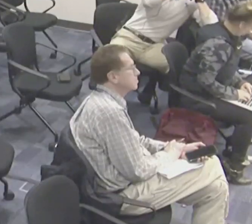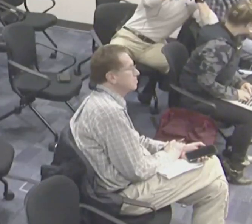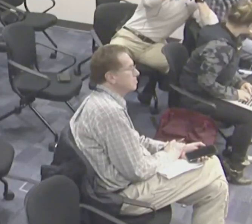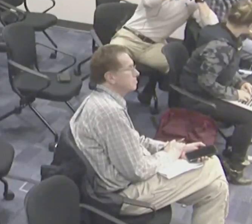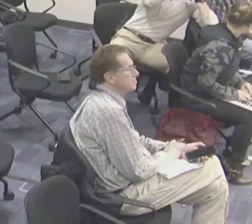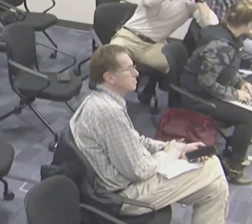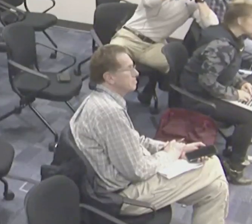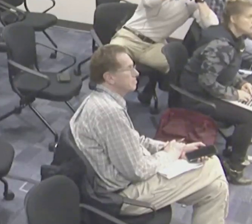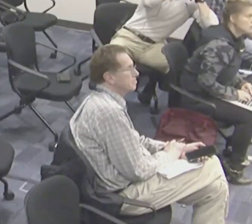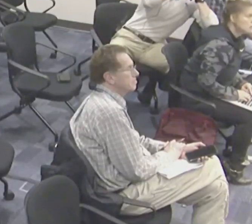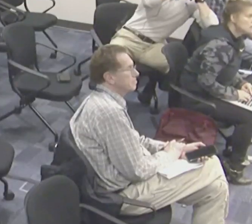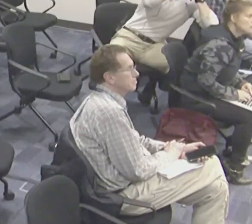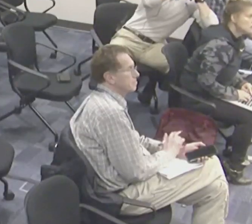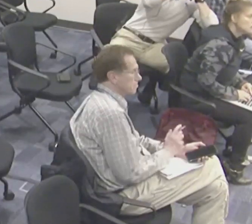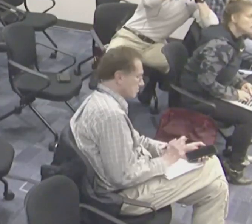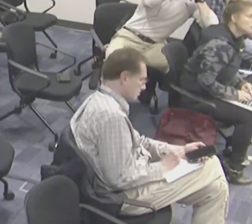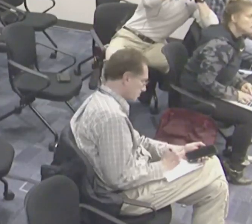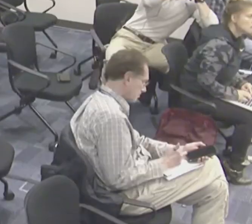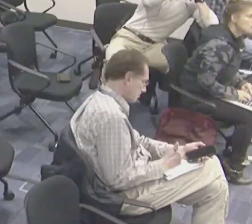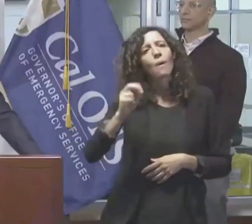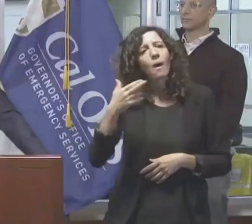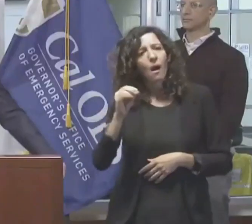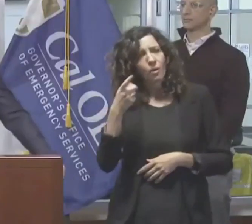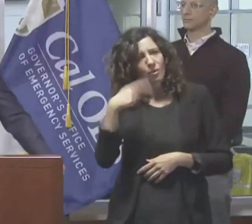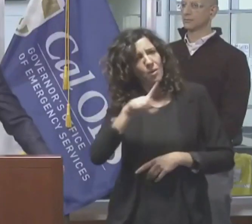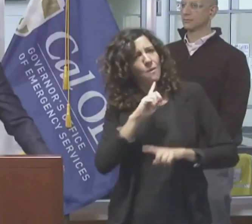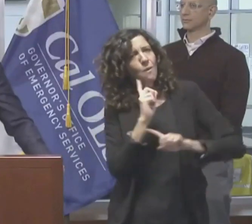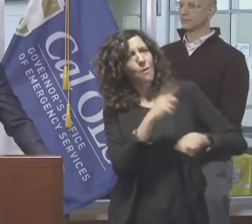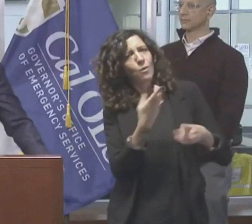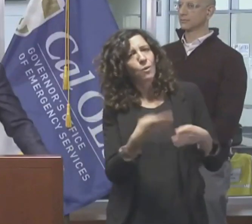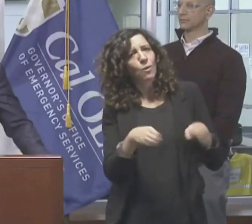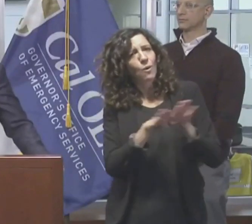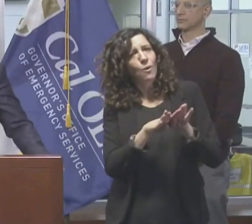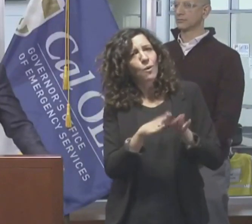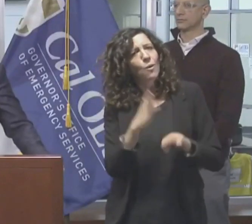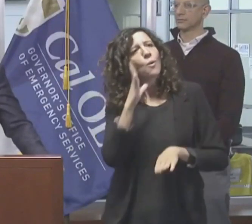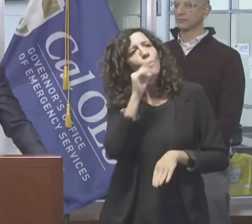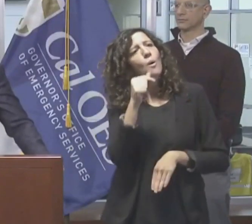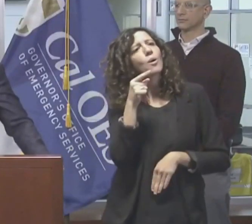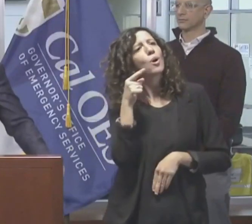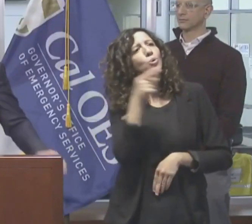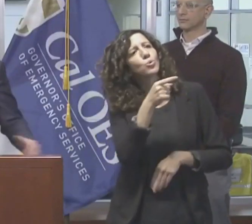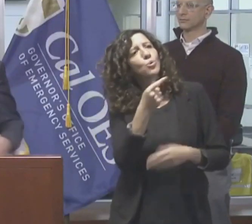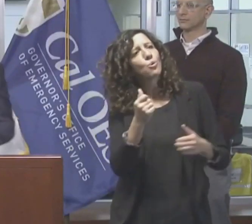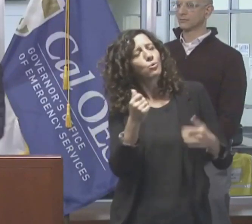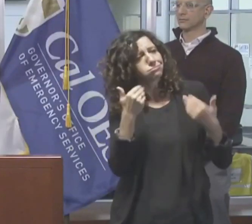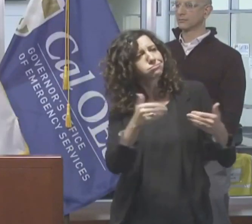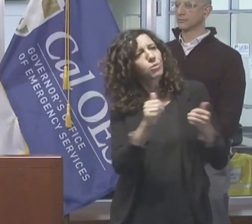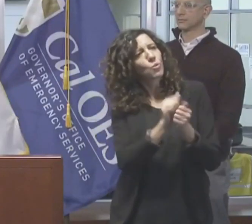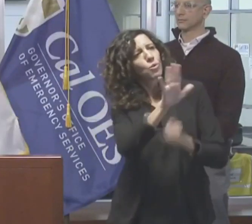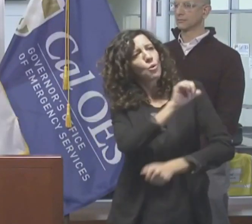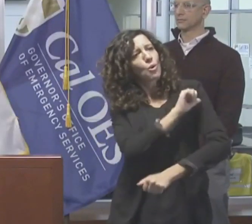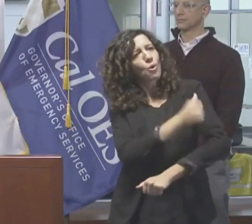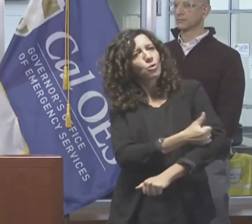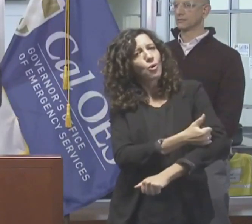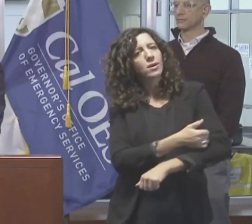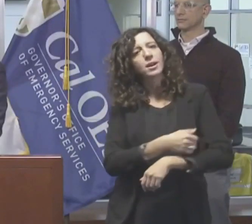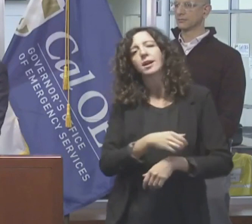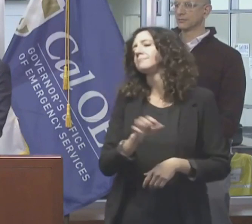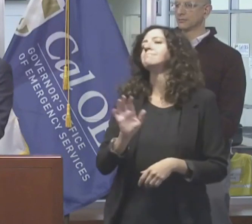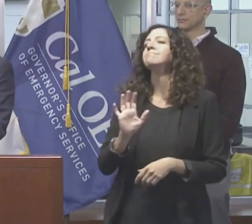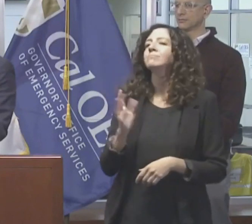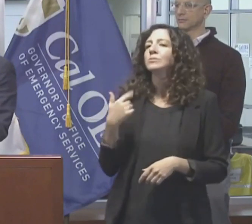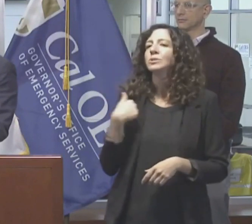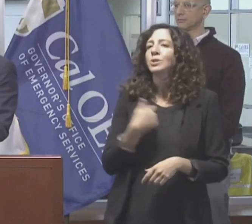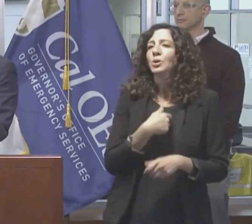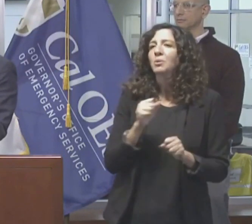the closure of We could do that easily. Why not exercise your authority? It's a nuance and a distinction we